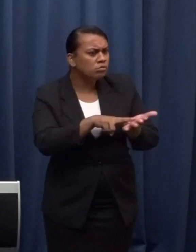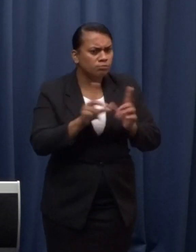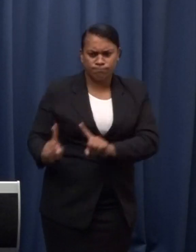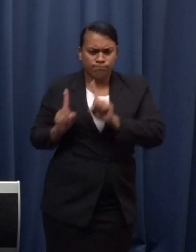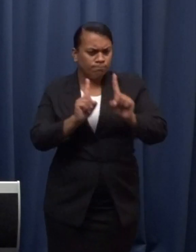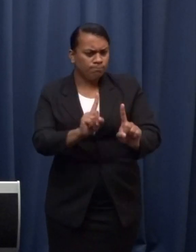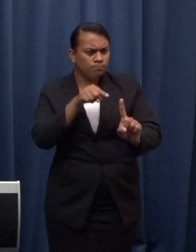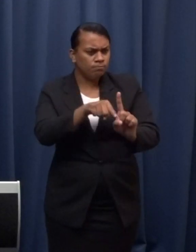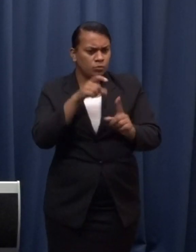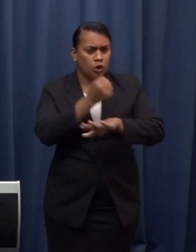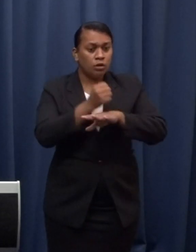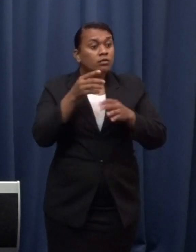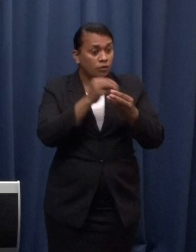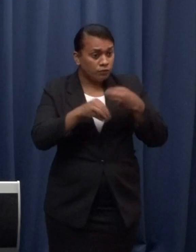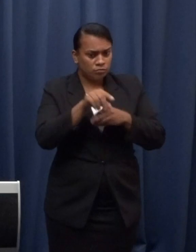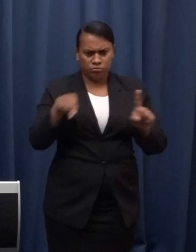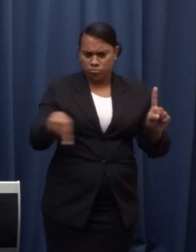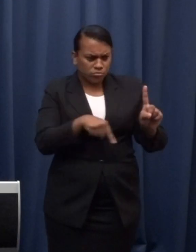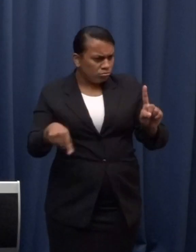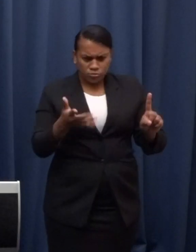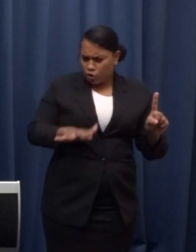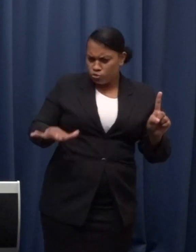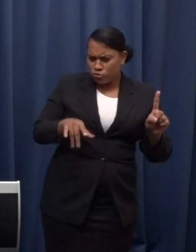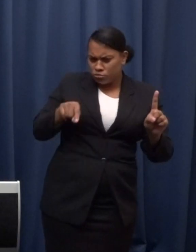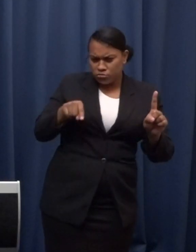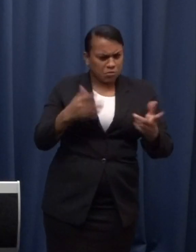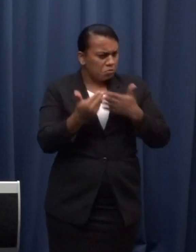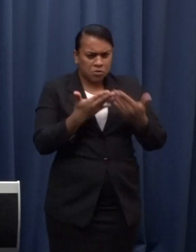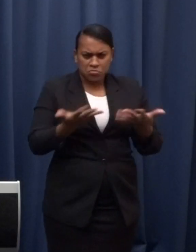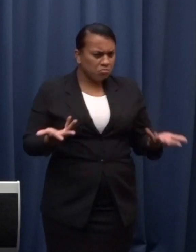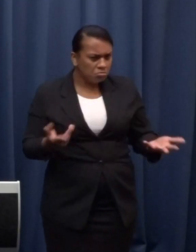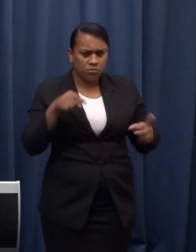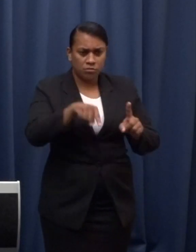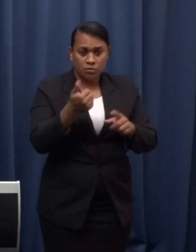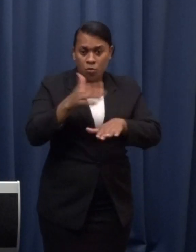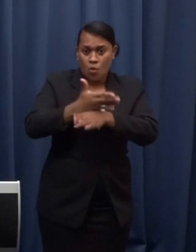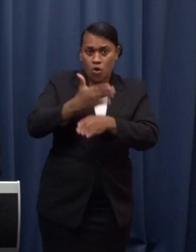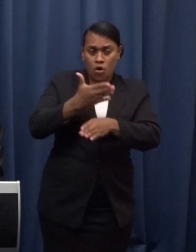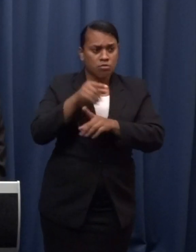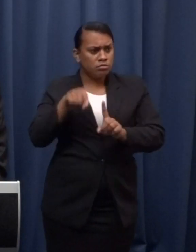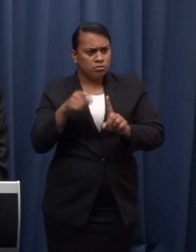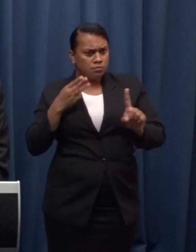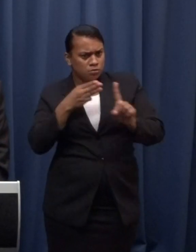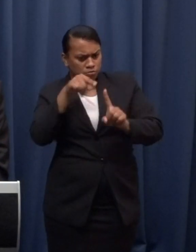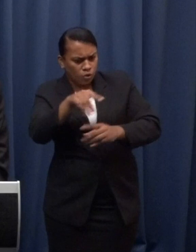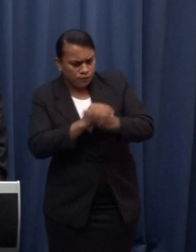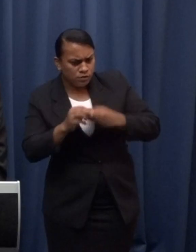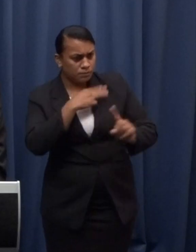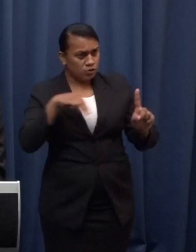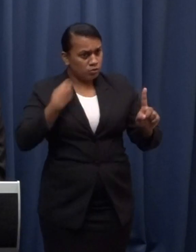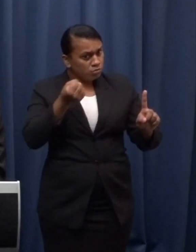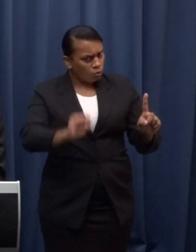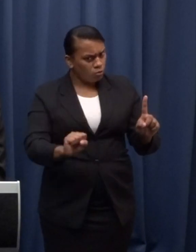area, regardless of whether their industry falls under the essential business list. If there is